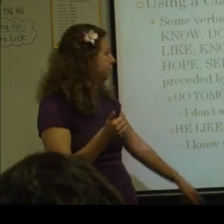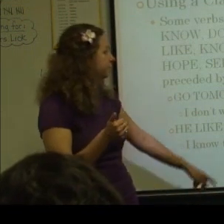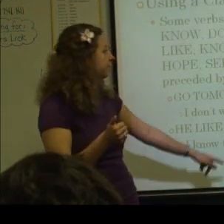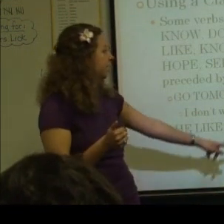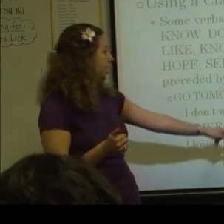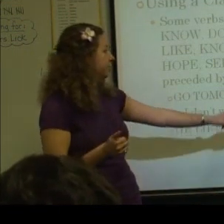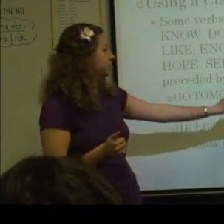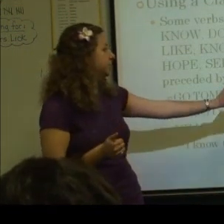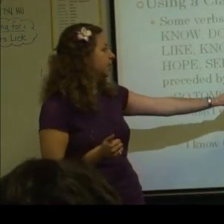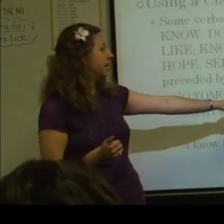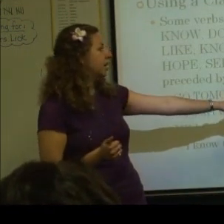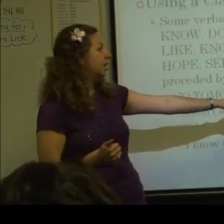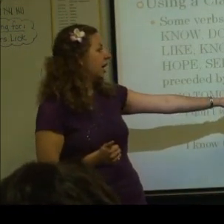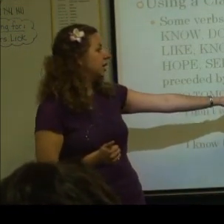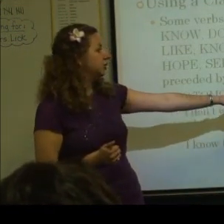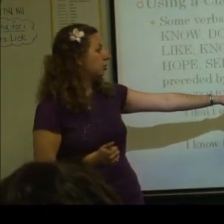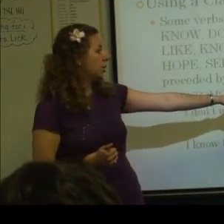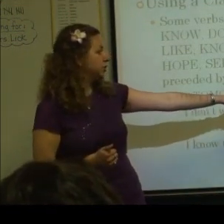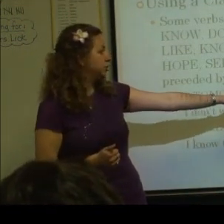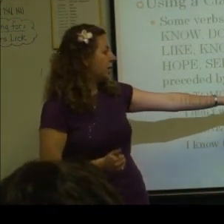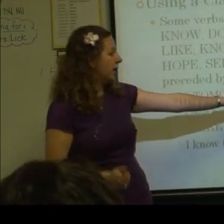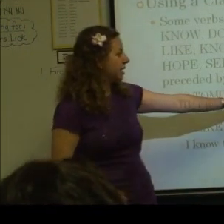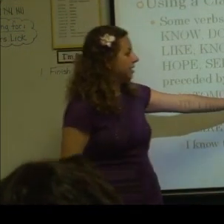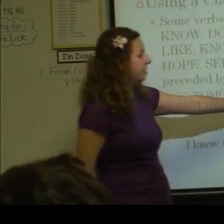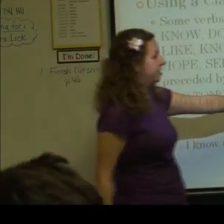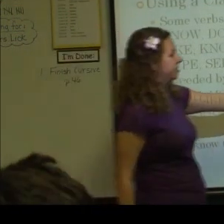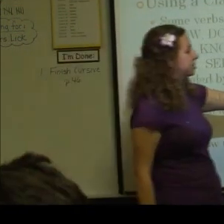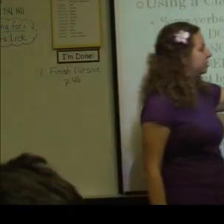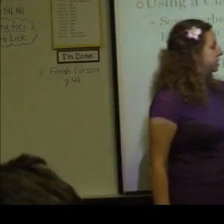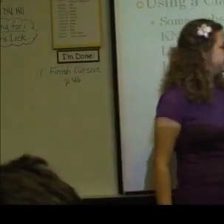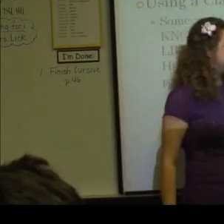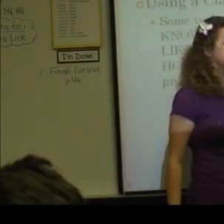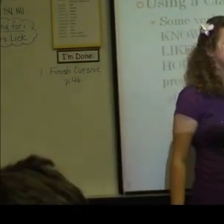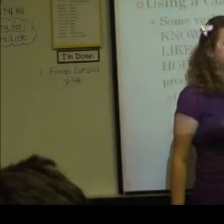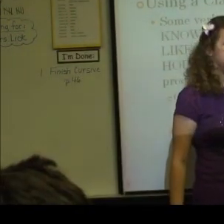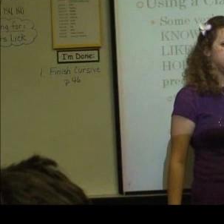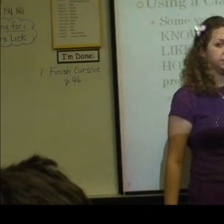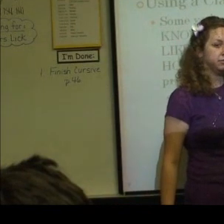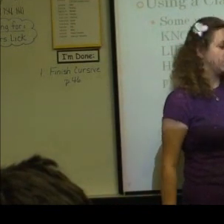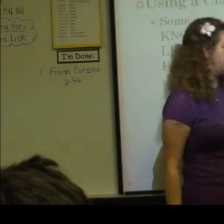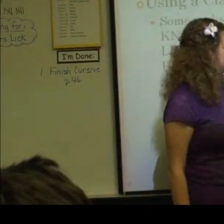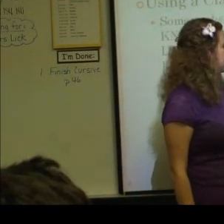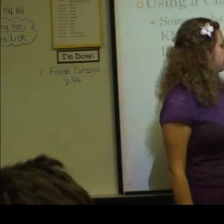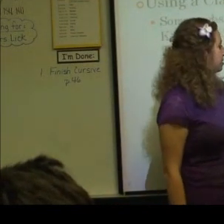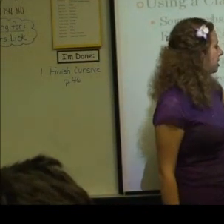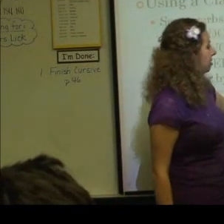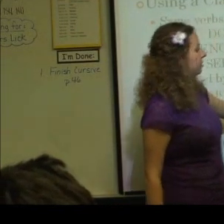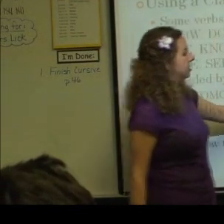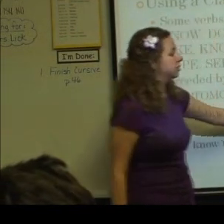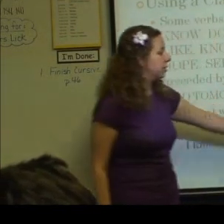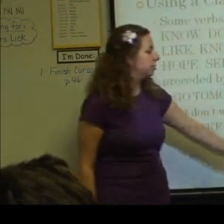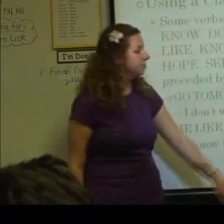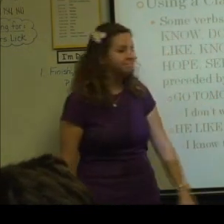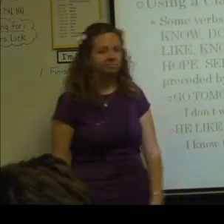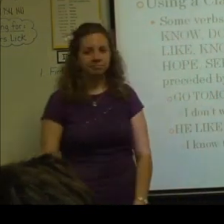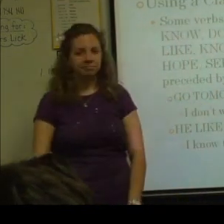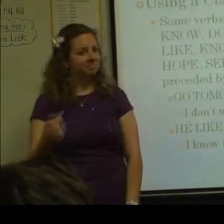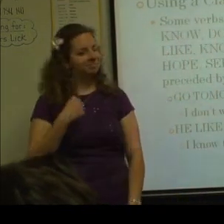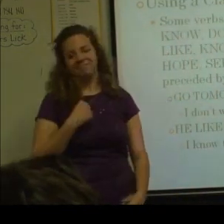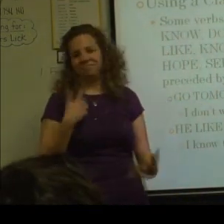okay, and then you say, I don't want to, and then this one is being negated. So it has the line at the end of it, so.